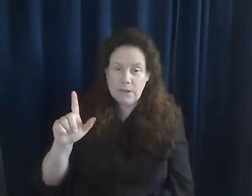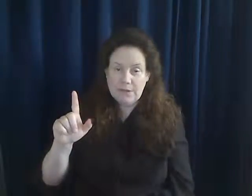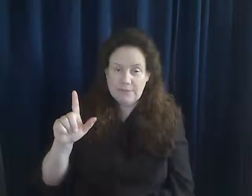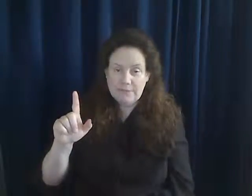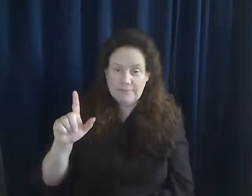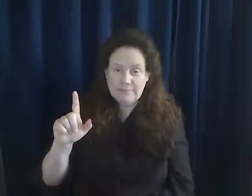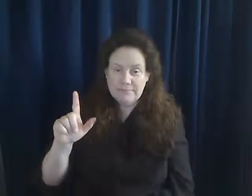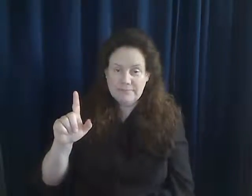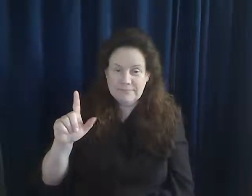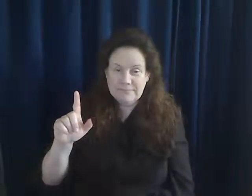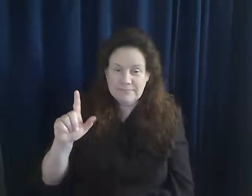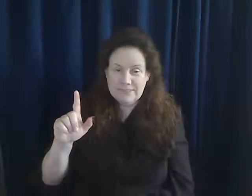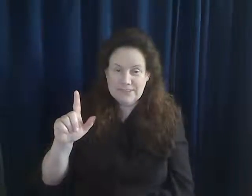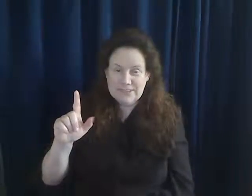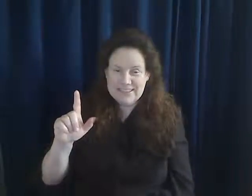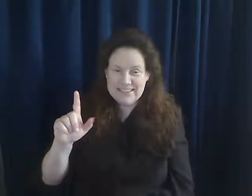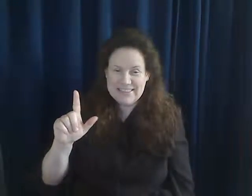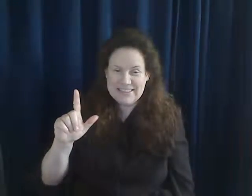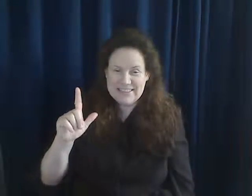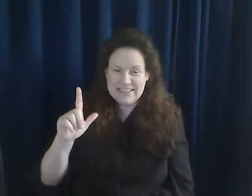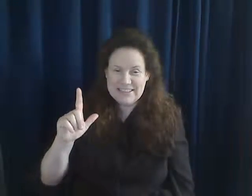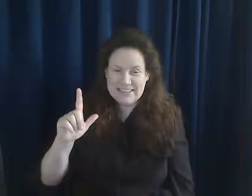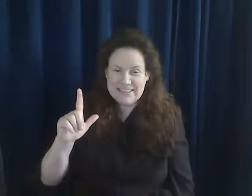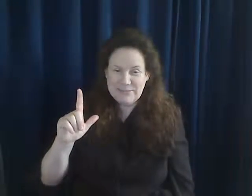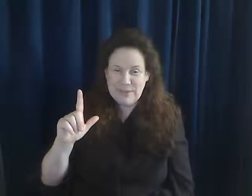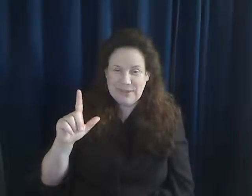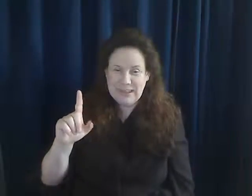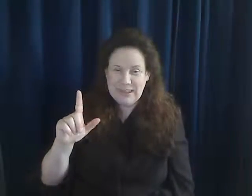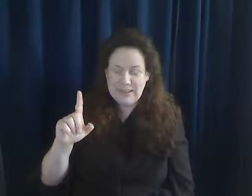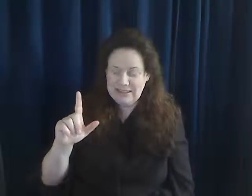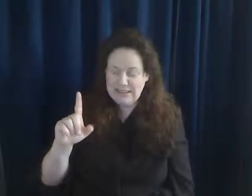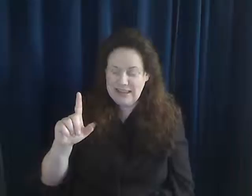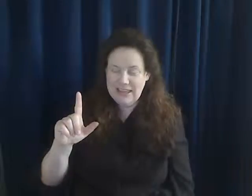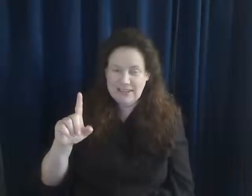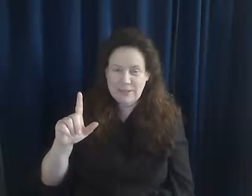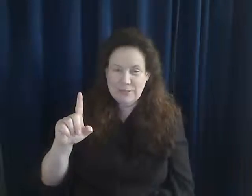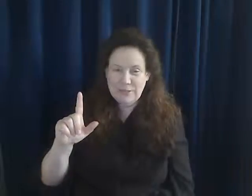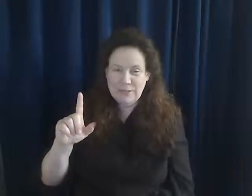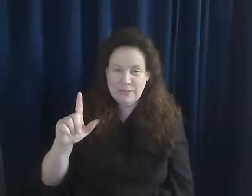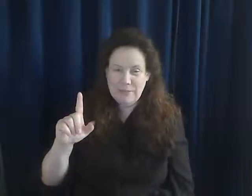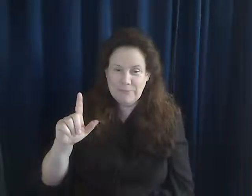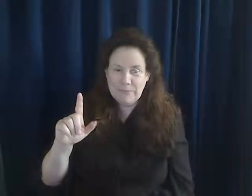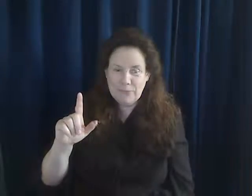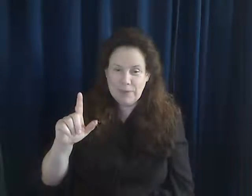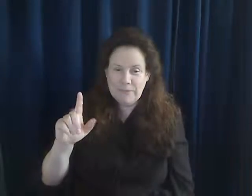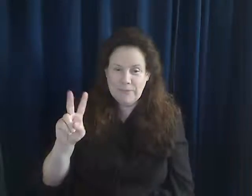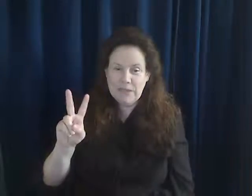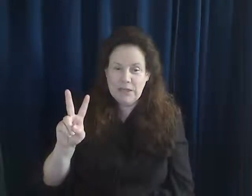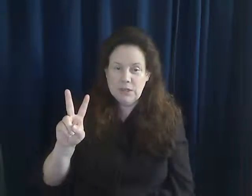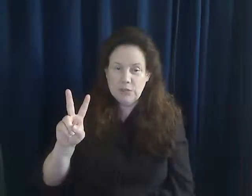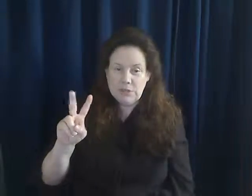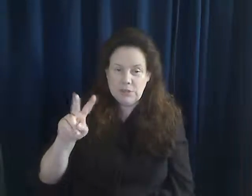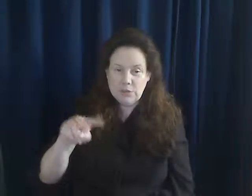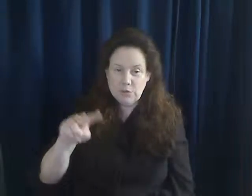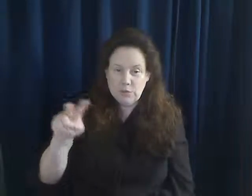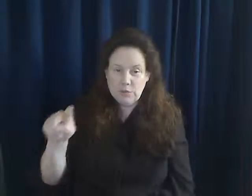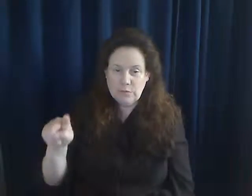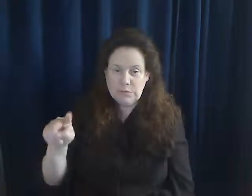21 looks just like this. You make an L and then you move the thumb. 21. 22 is